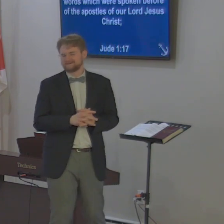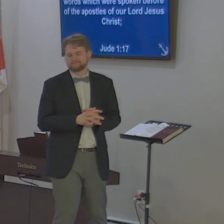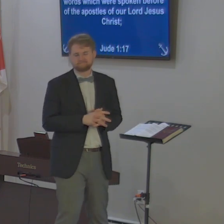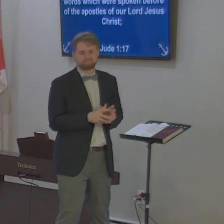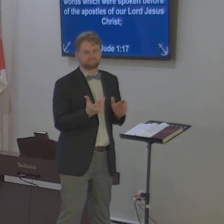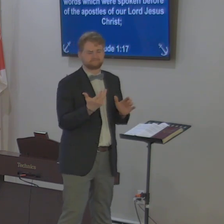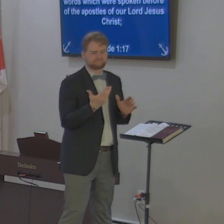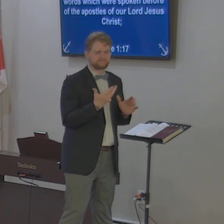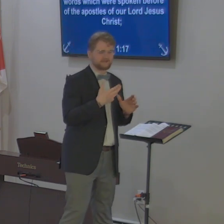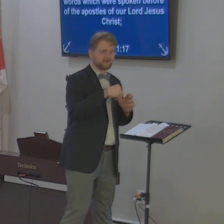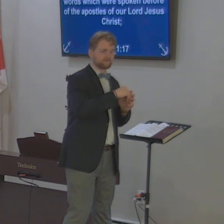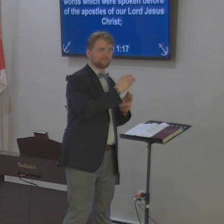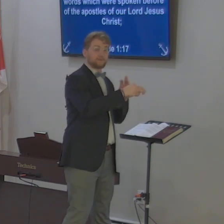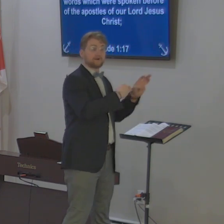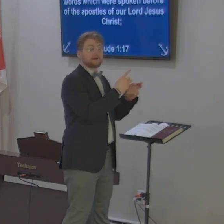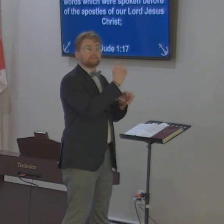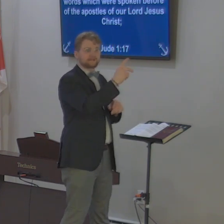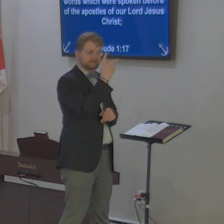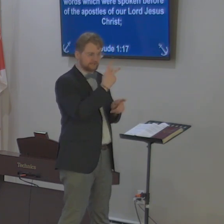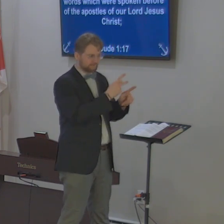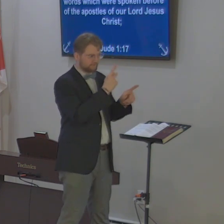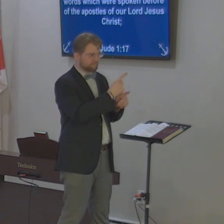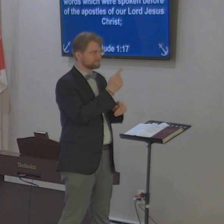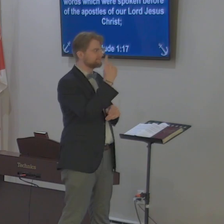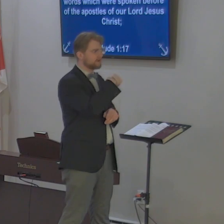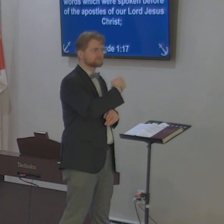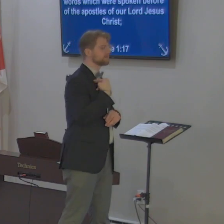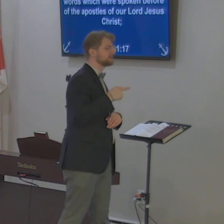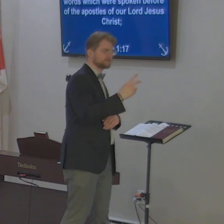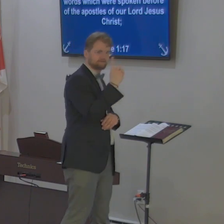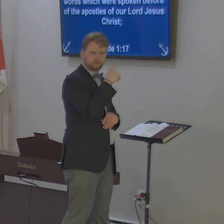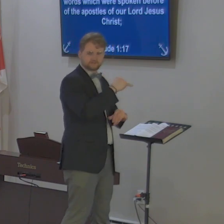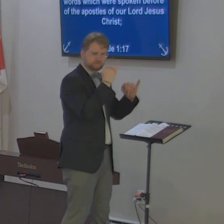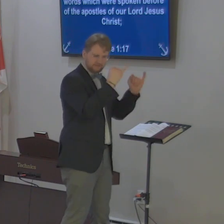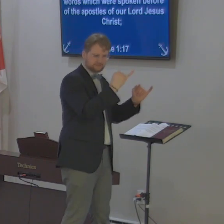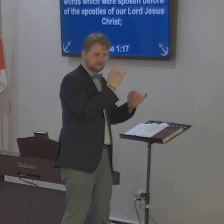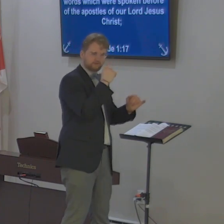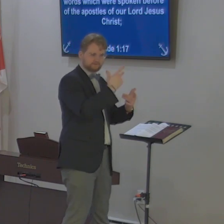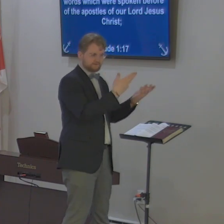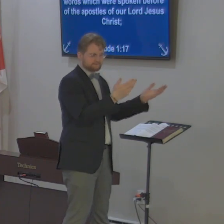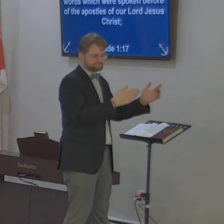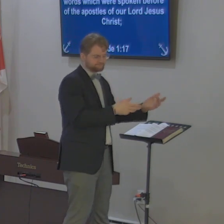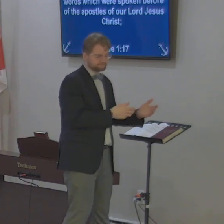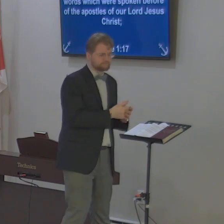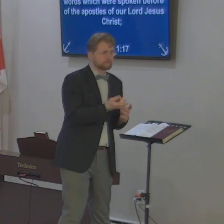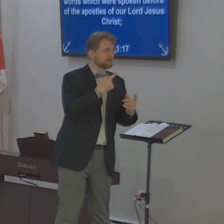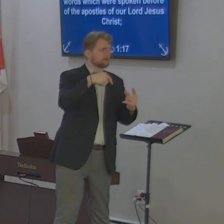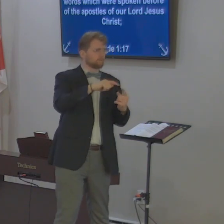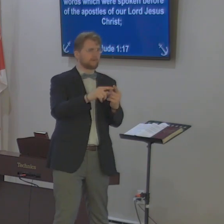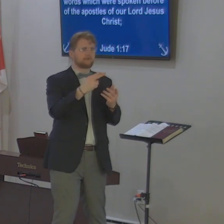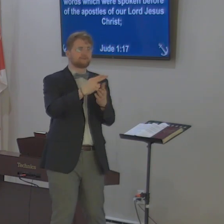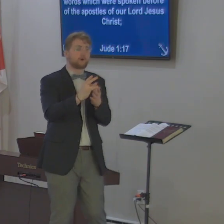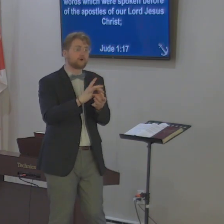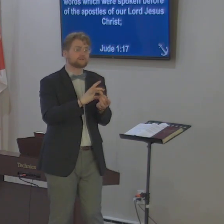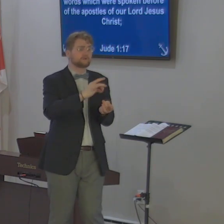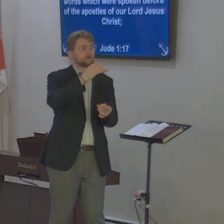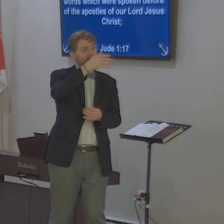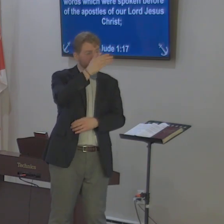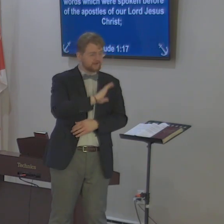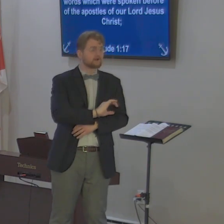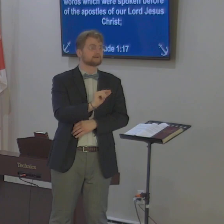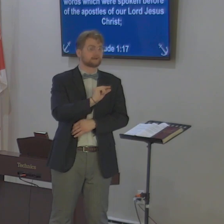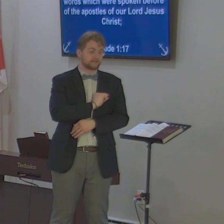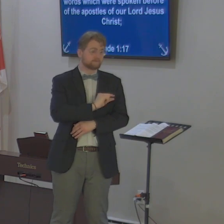things. And when the Holy Spirit of God convicts you in a direction that he,